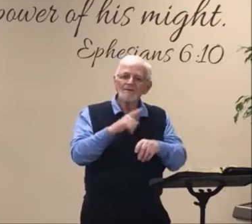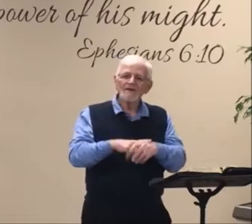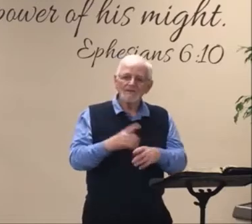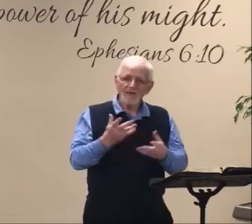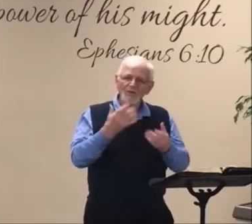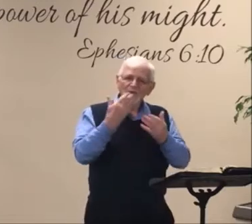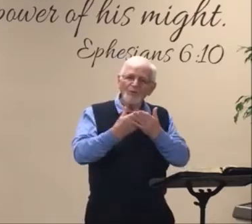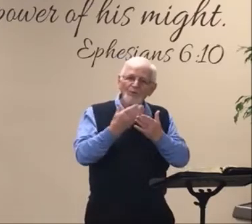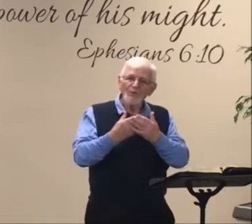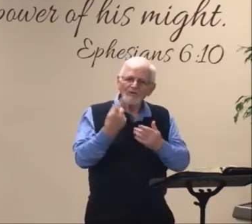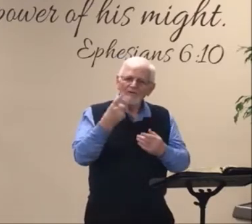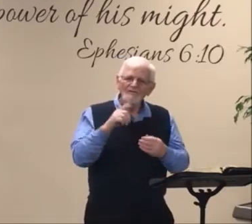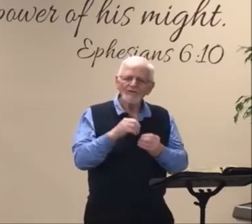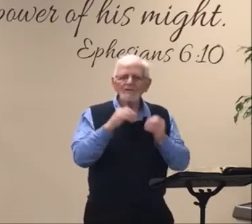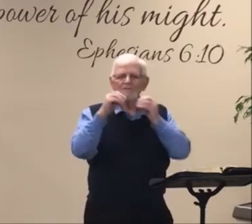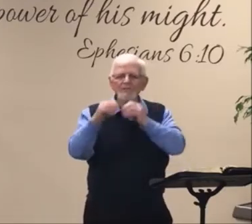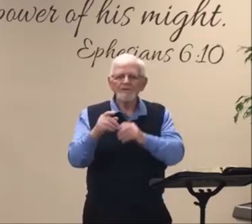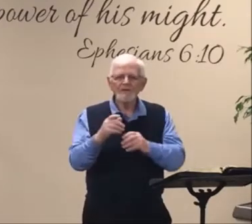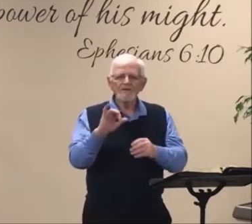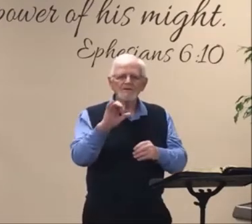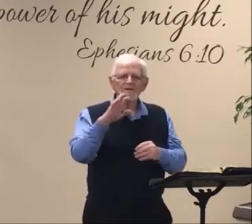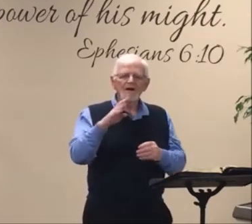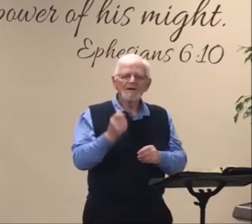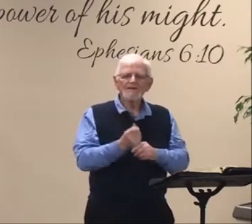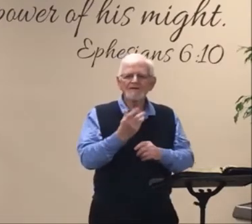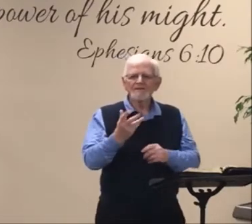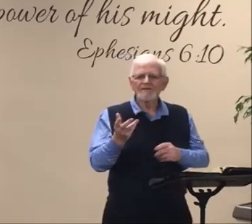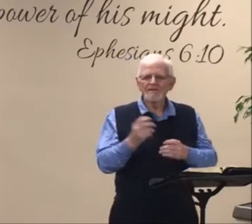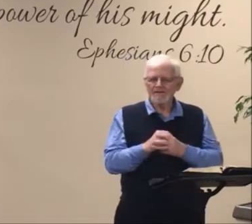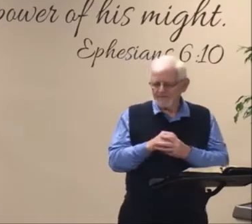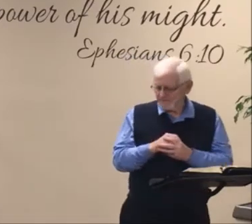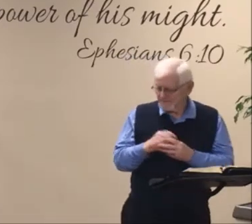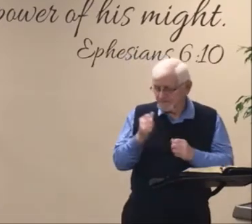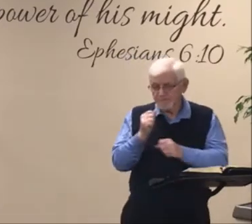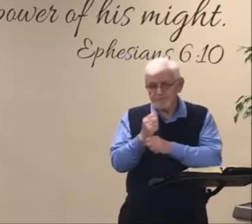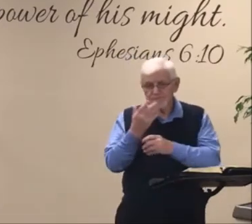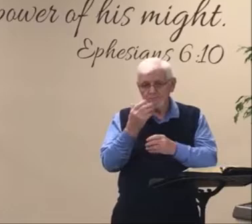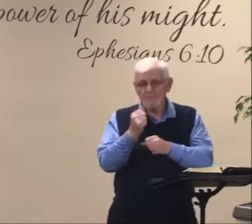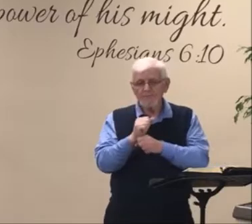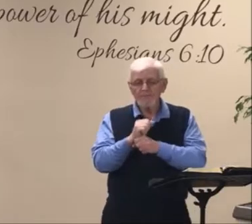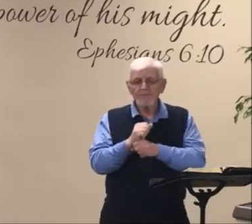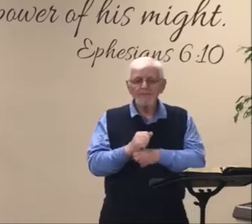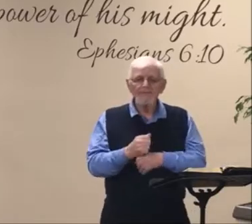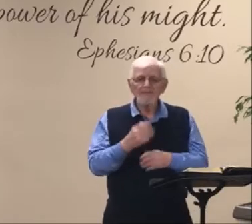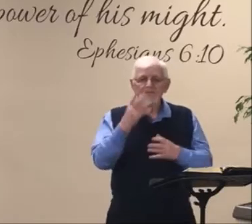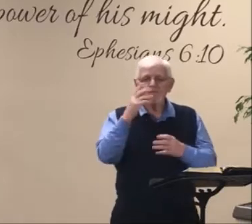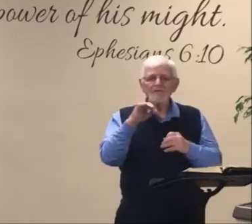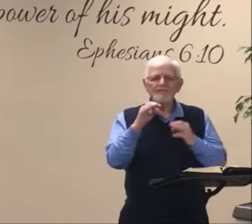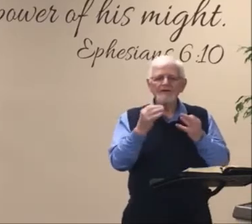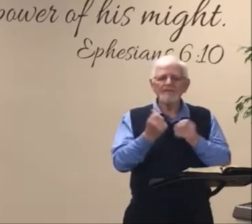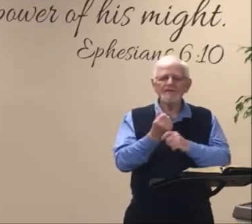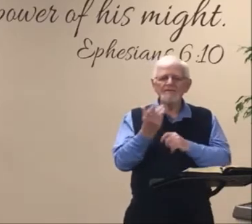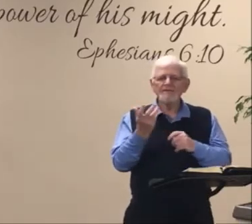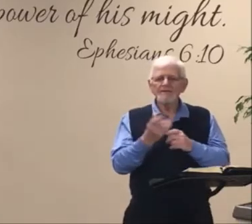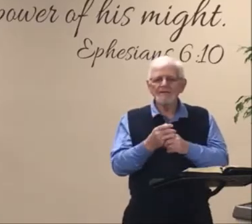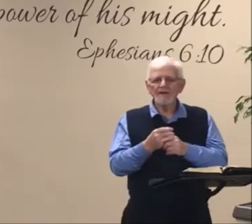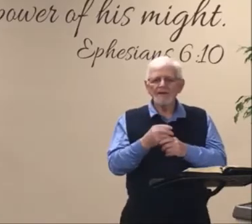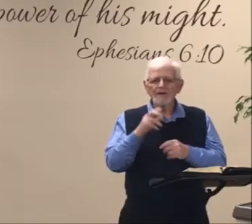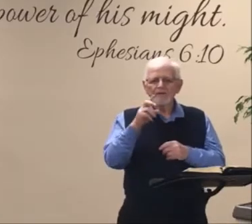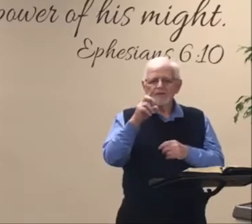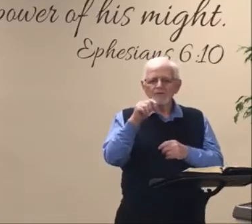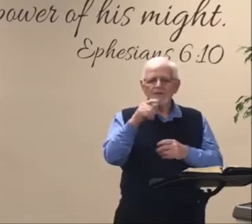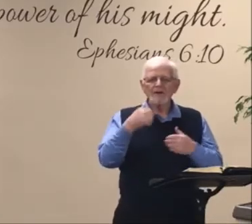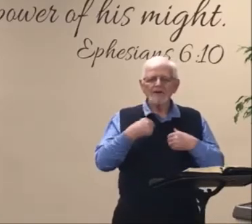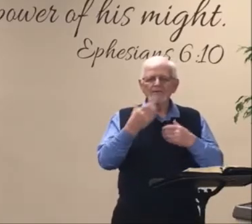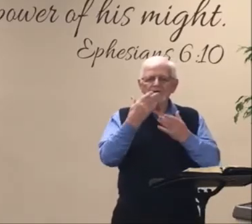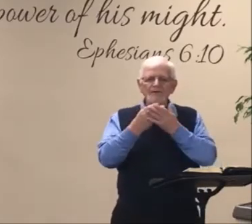good. What are you moving for? Oh, we got a job there. Got a good job opportunity. There's some good work there. We maybe they know some family or something. I say, hey, do you got a good church